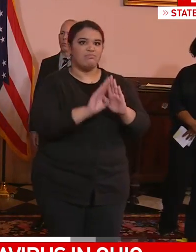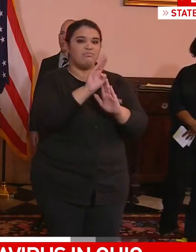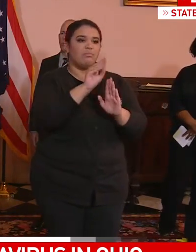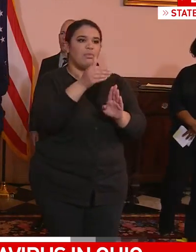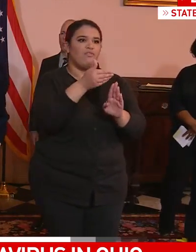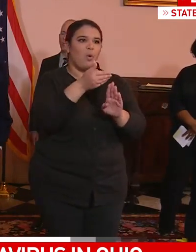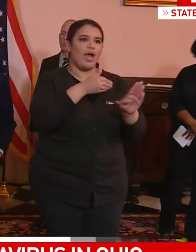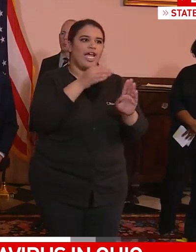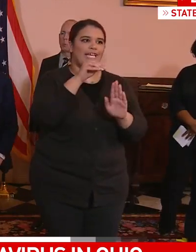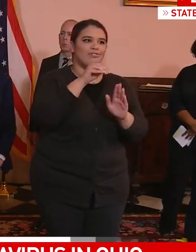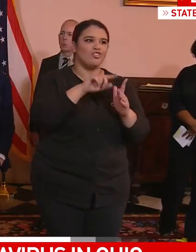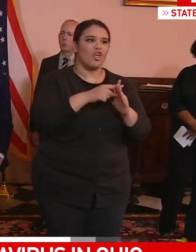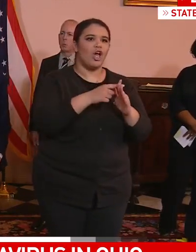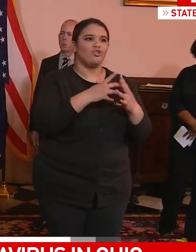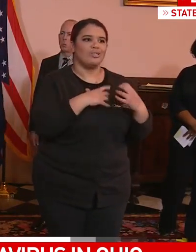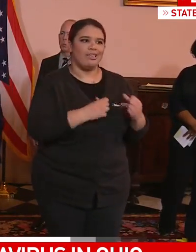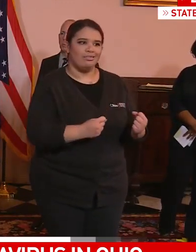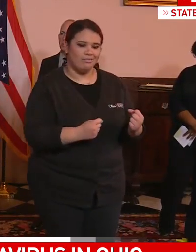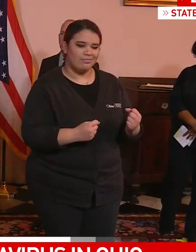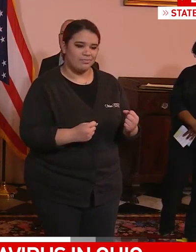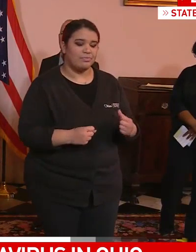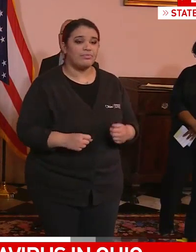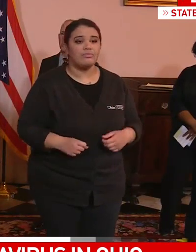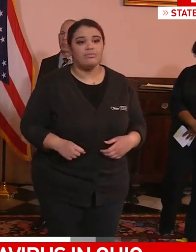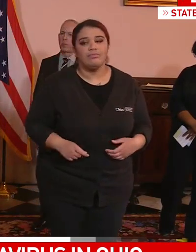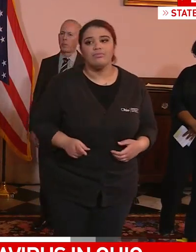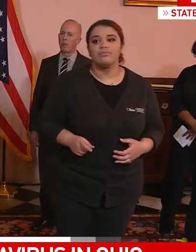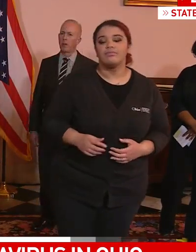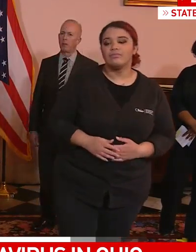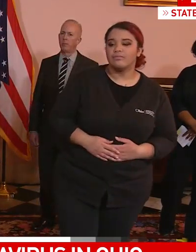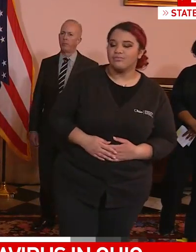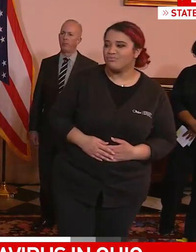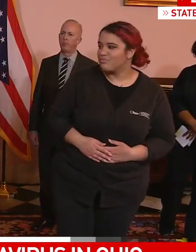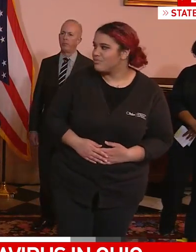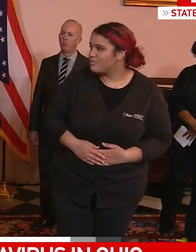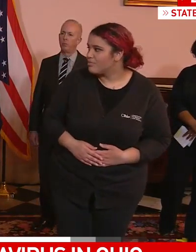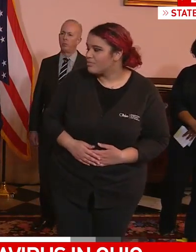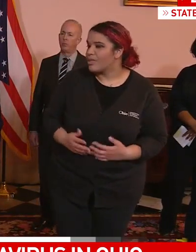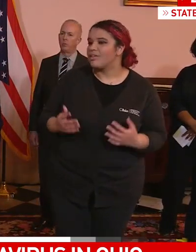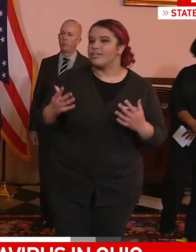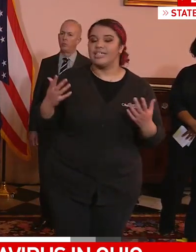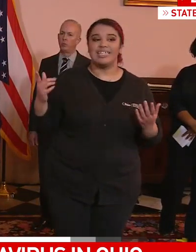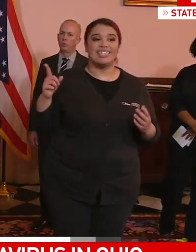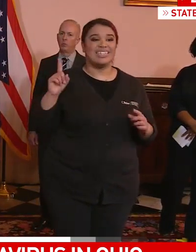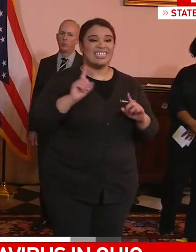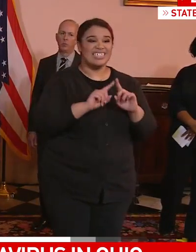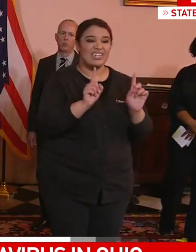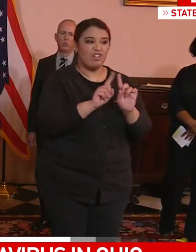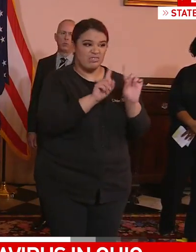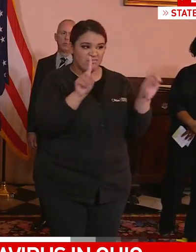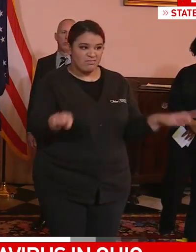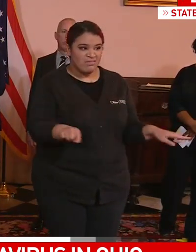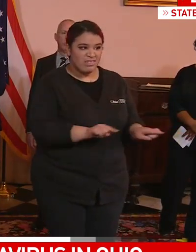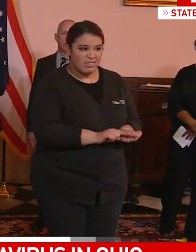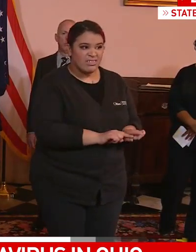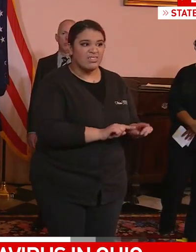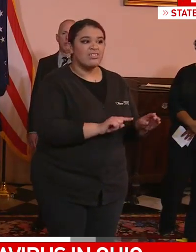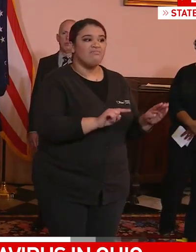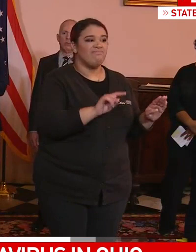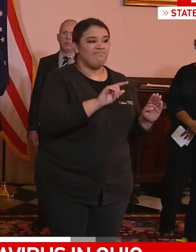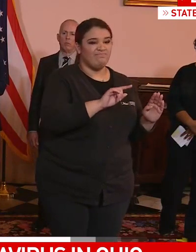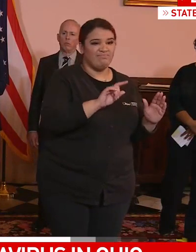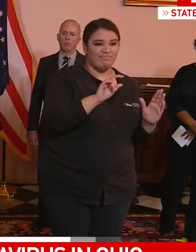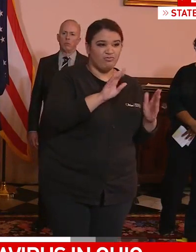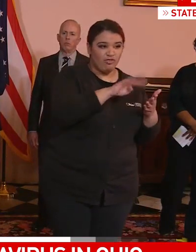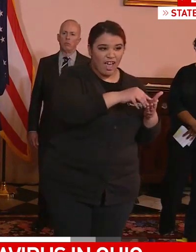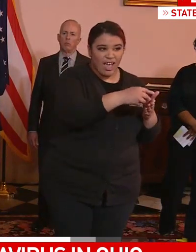Thank you. Yeah, even the modeling that I was sharing today, these are models. They're